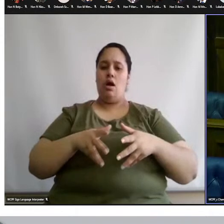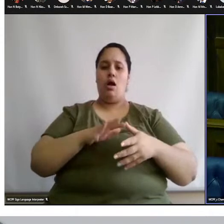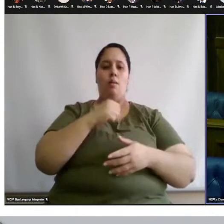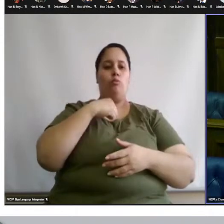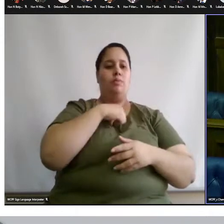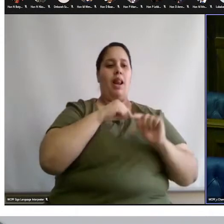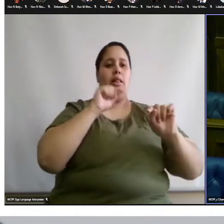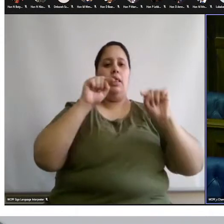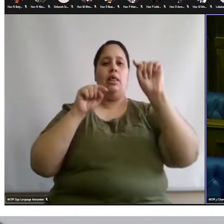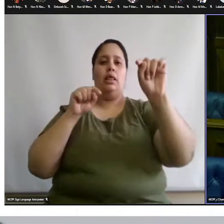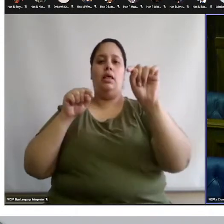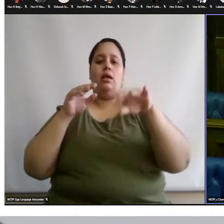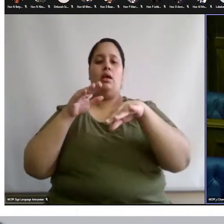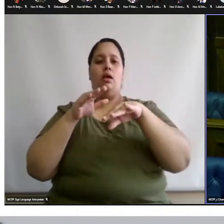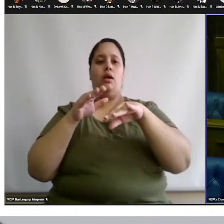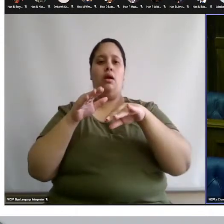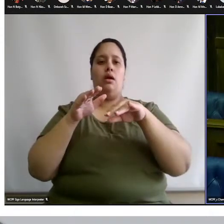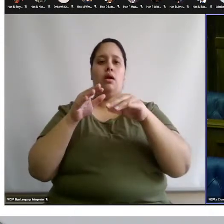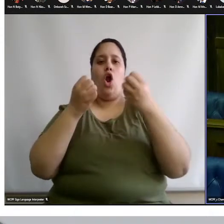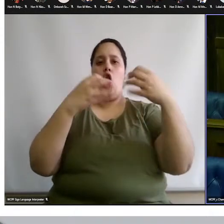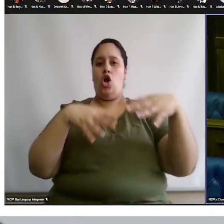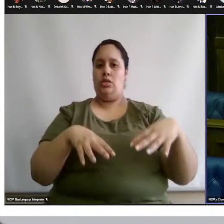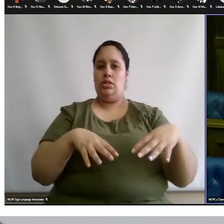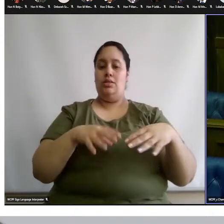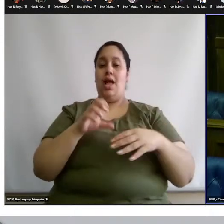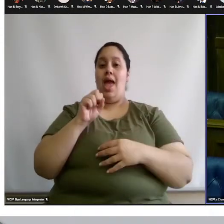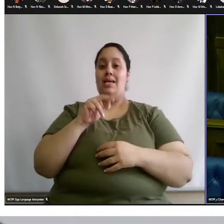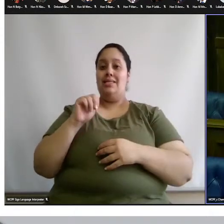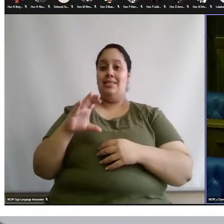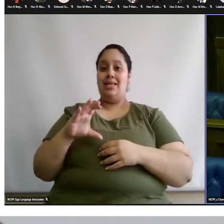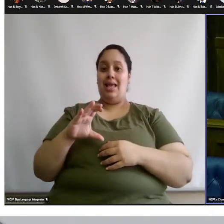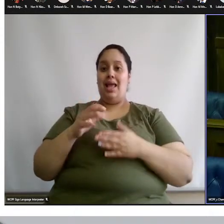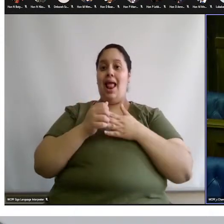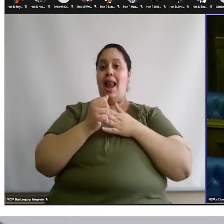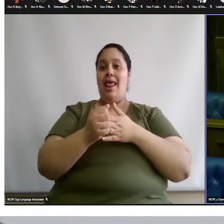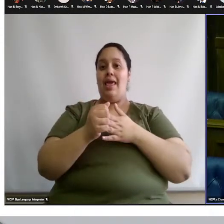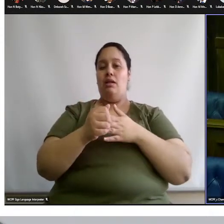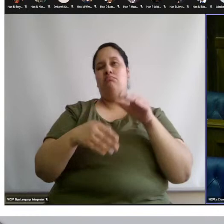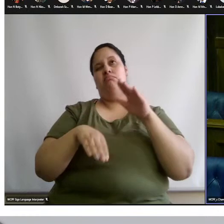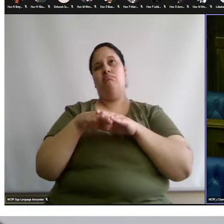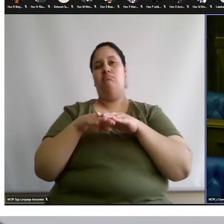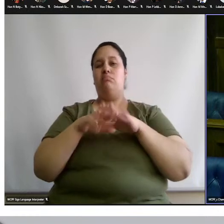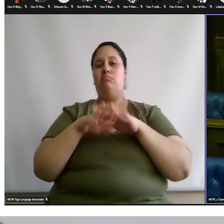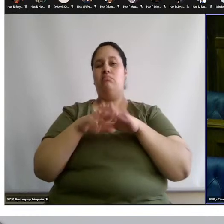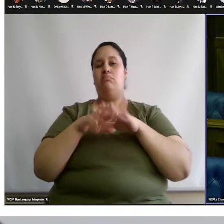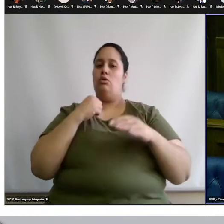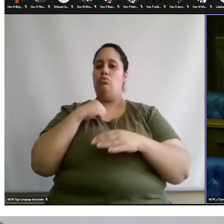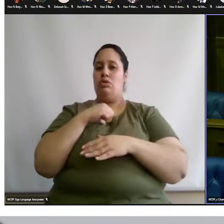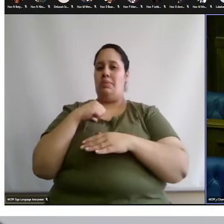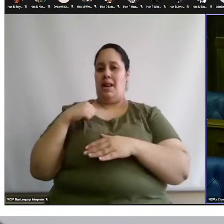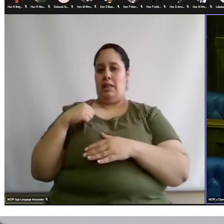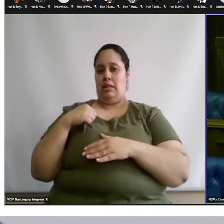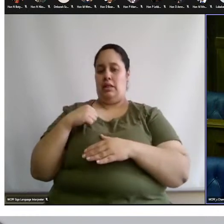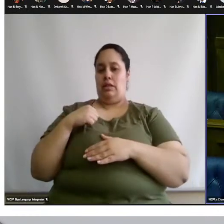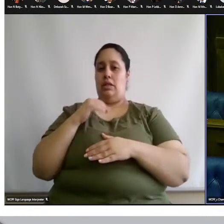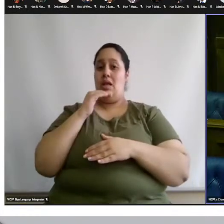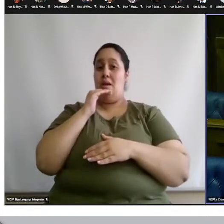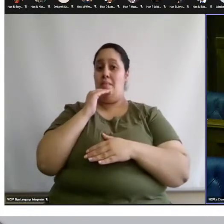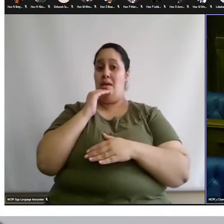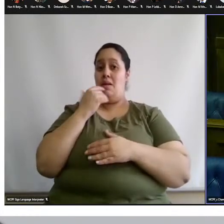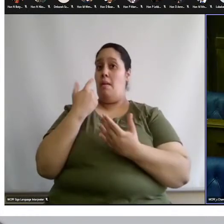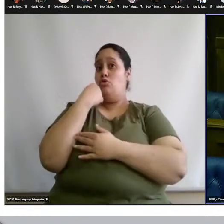now leading 10, close to 10 municipalities, in fact, 9. A 10th one can be taken